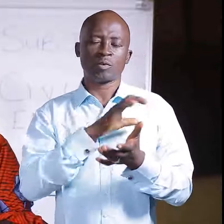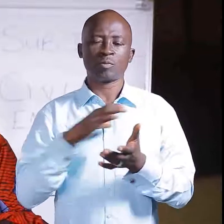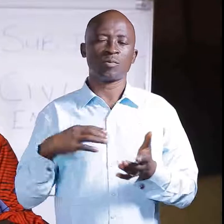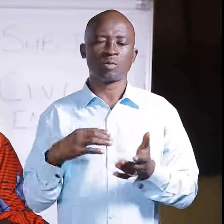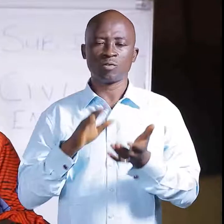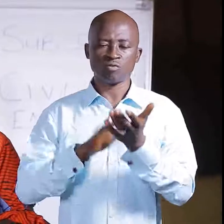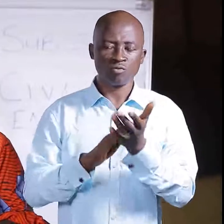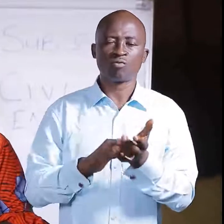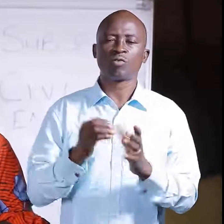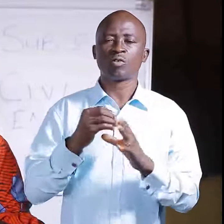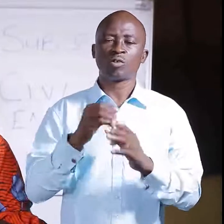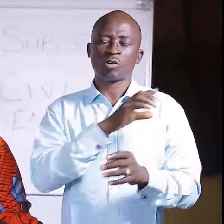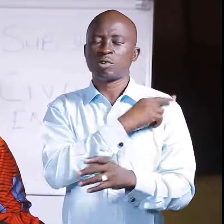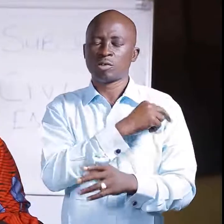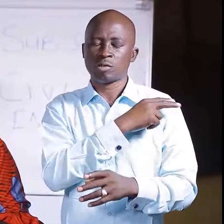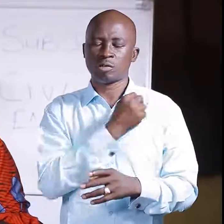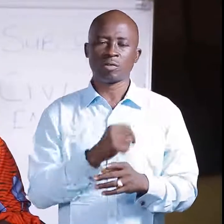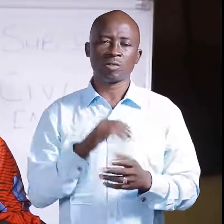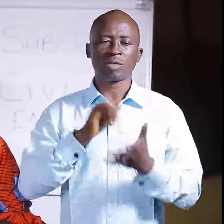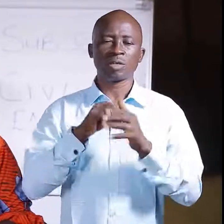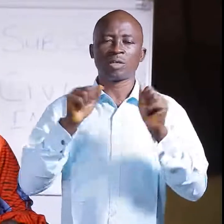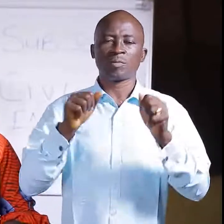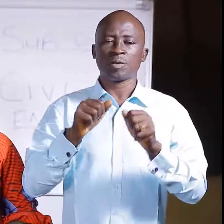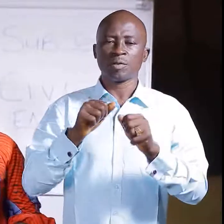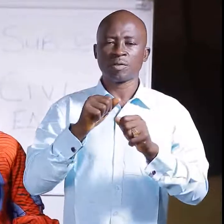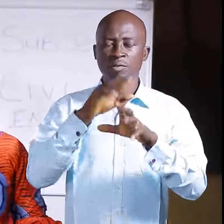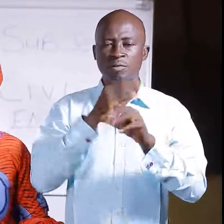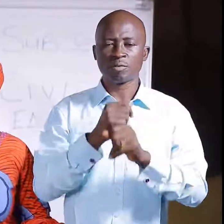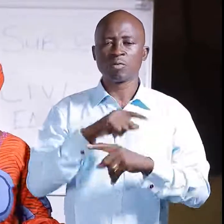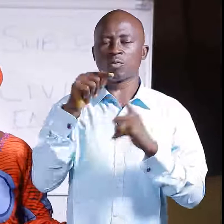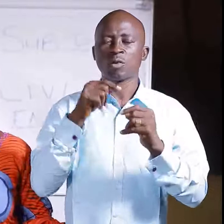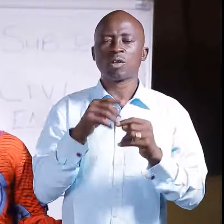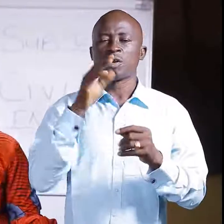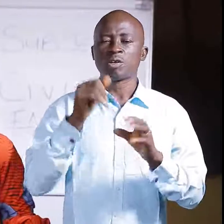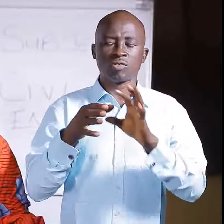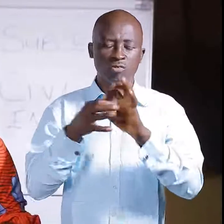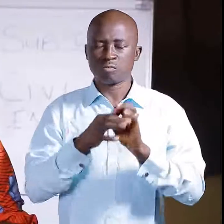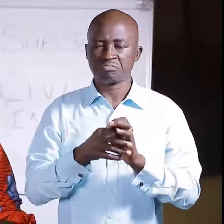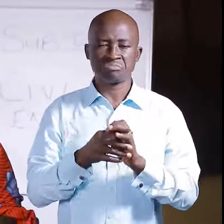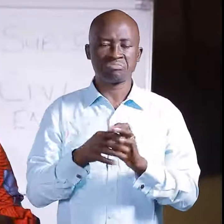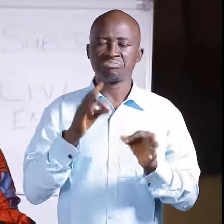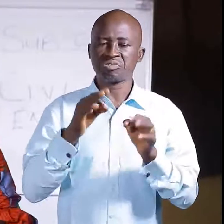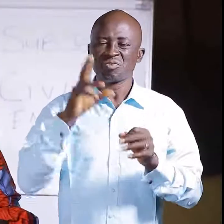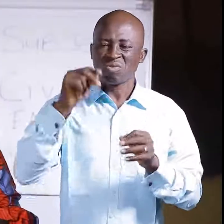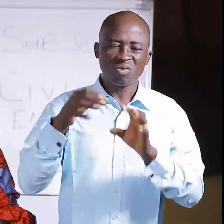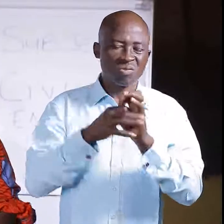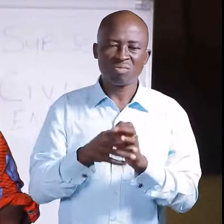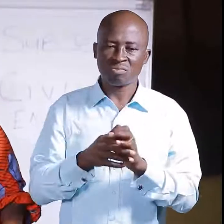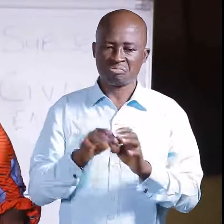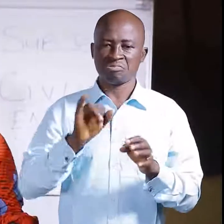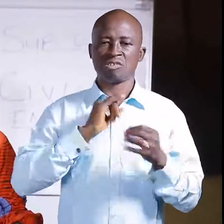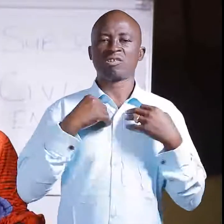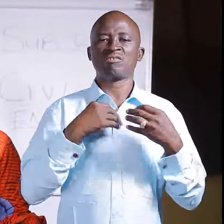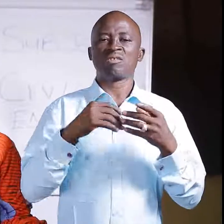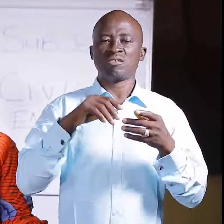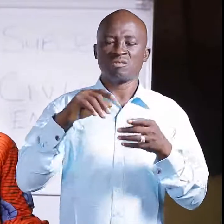community school. And that can only be achieved when there is cooperation. But when there is no cooperation, I have a land, I will say,